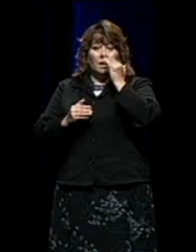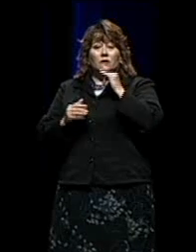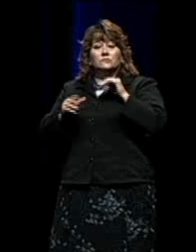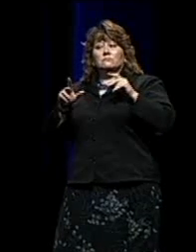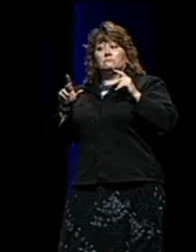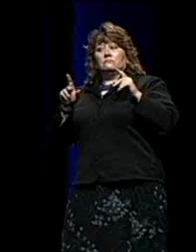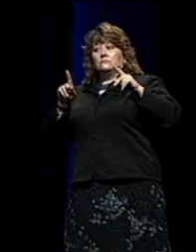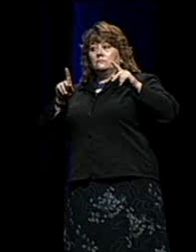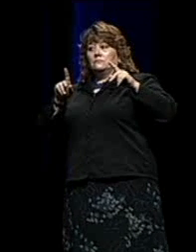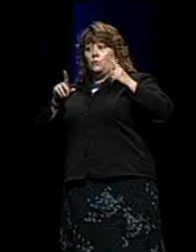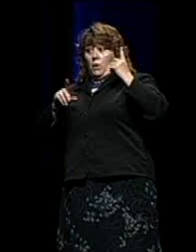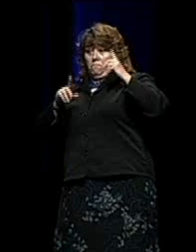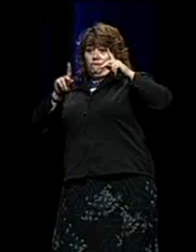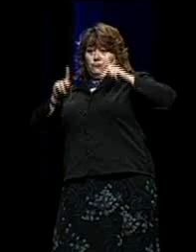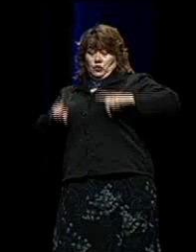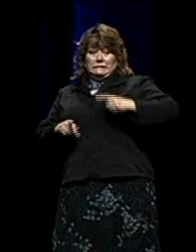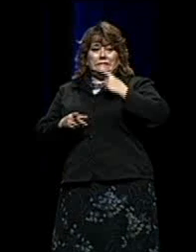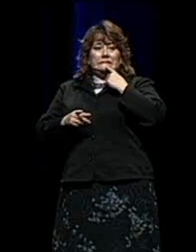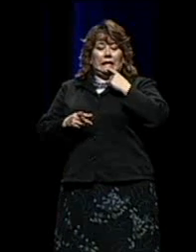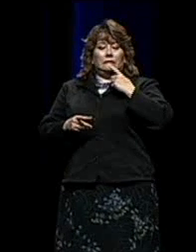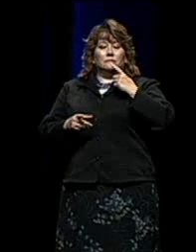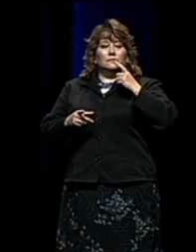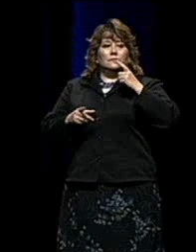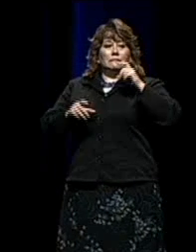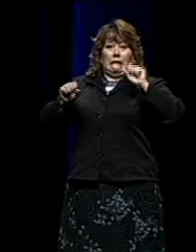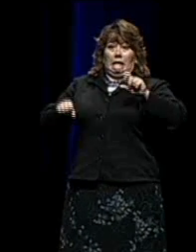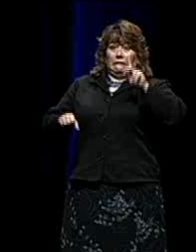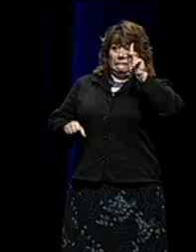to get your comments about the process. There were some